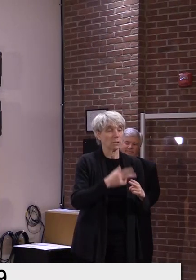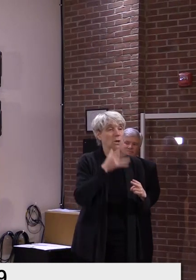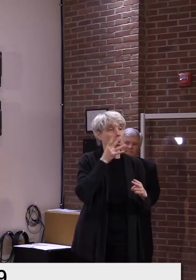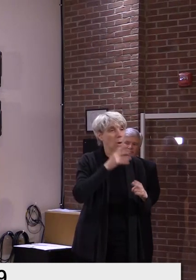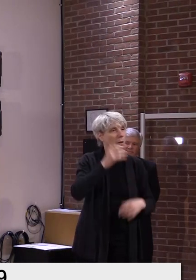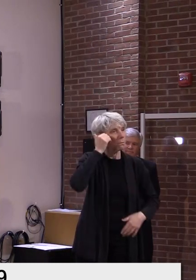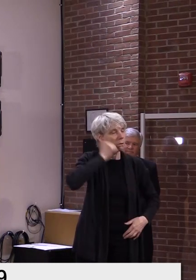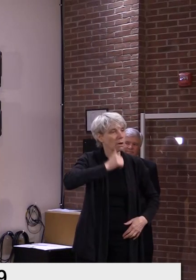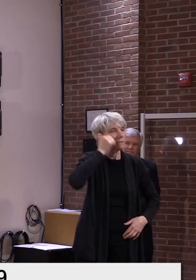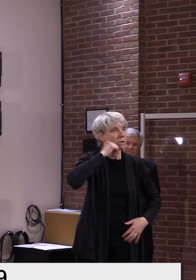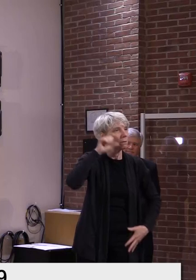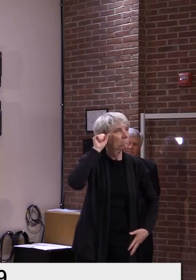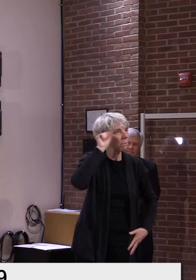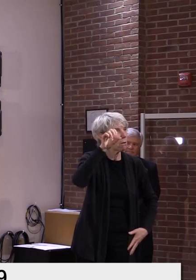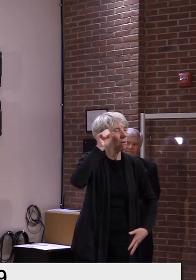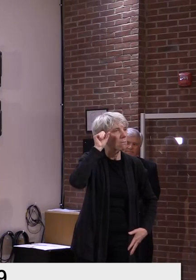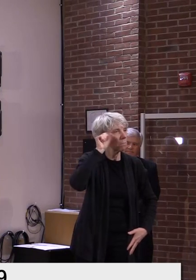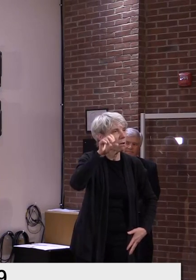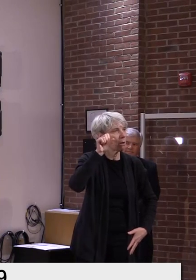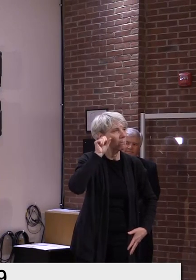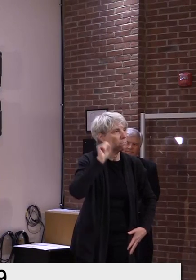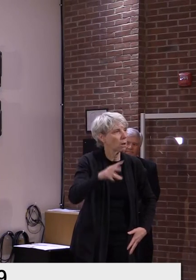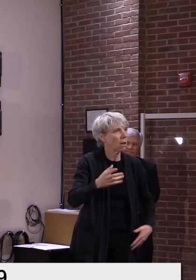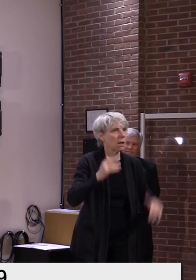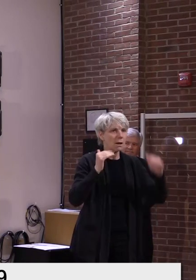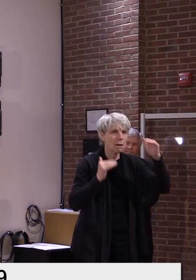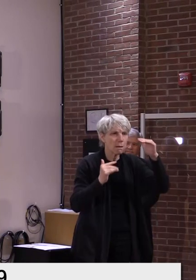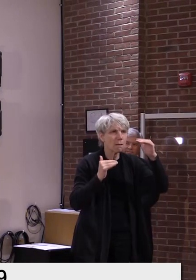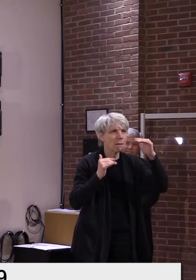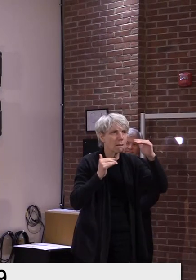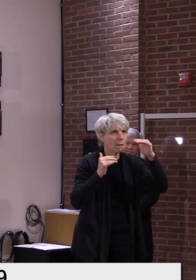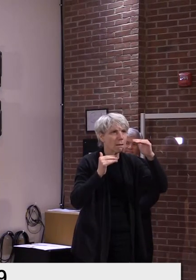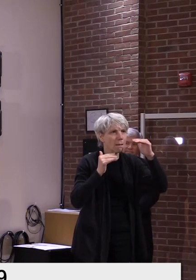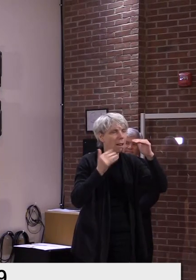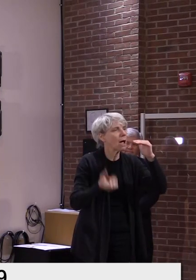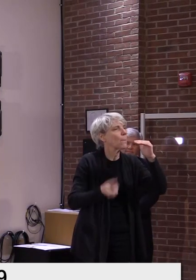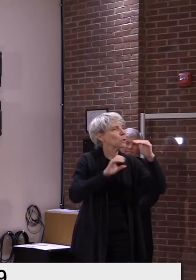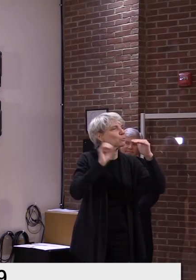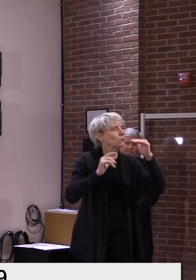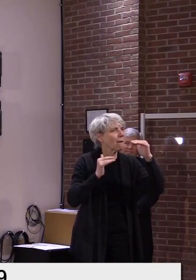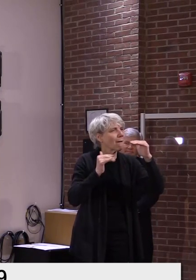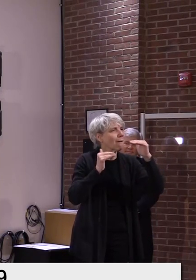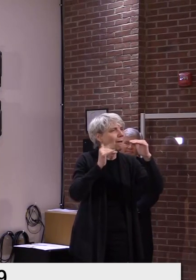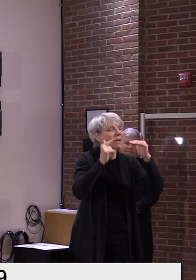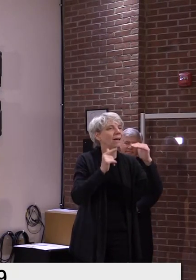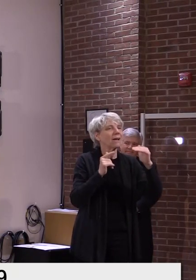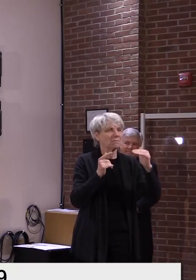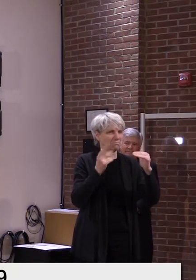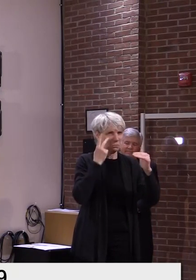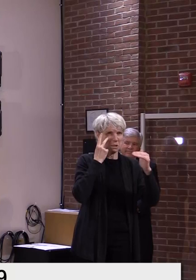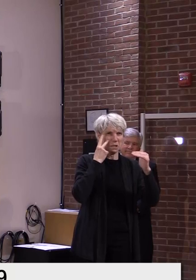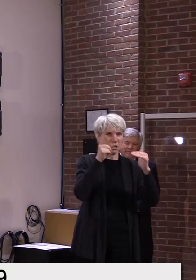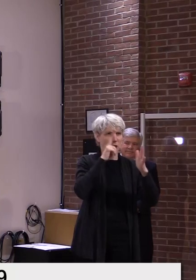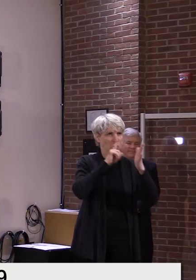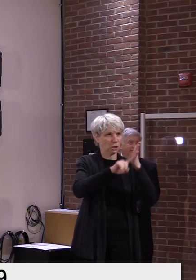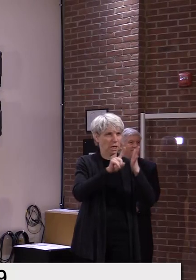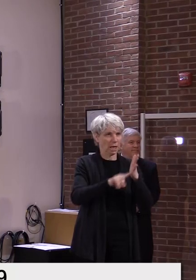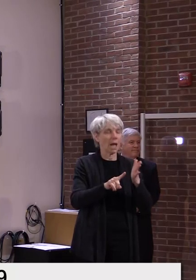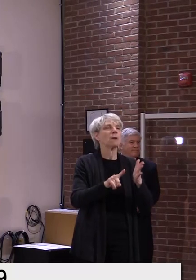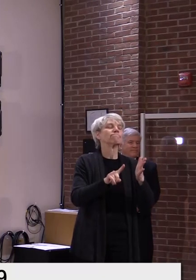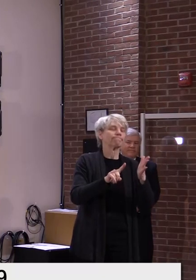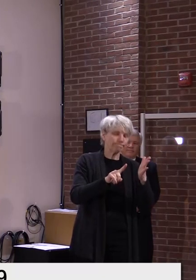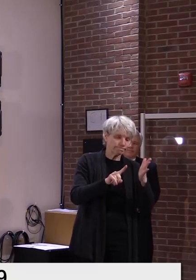daily basis to be transparent. And obviously the information or the data we were receiving wasn't quite correct.